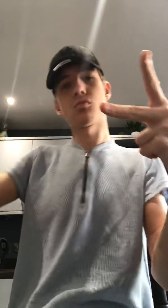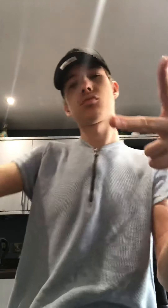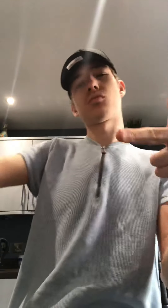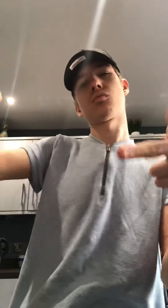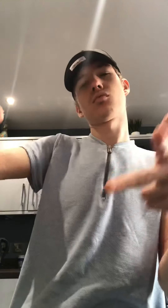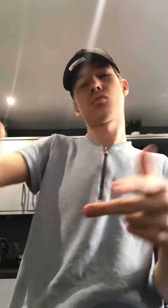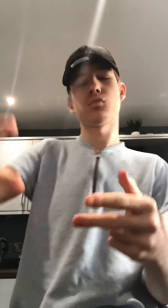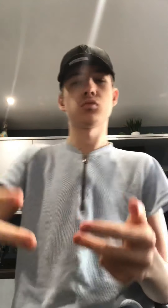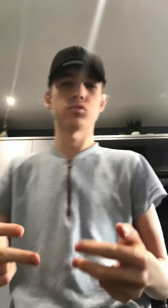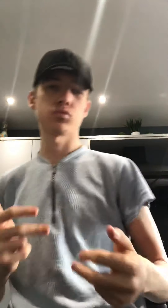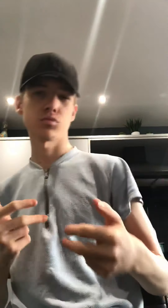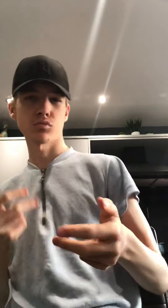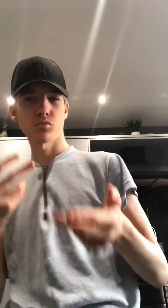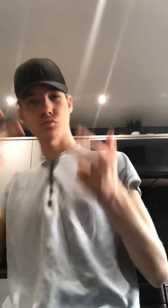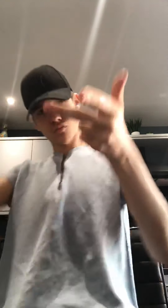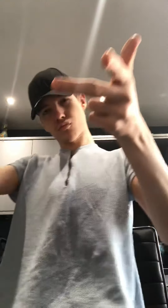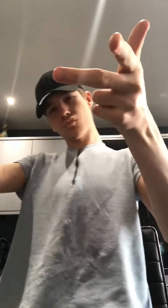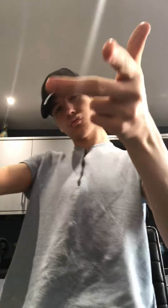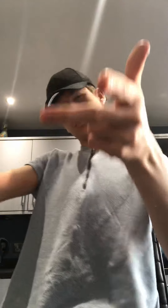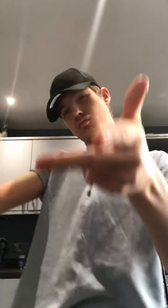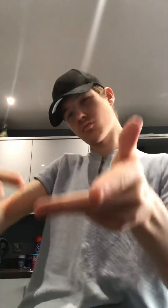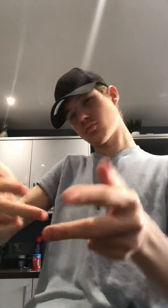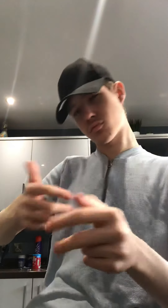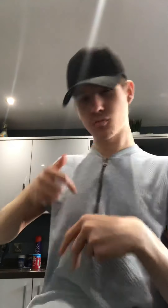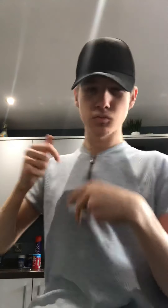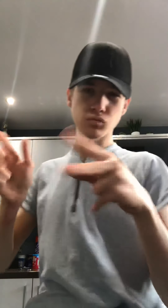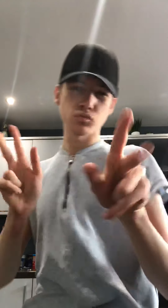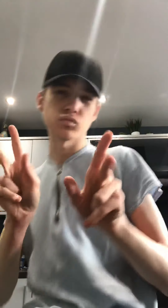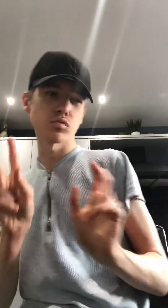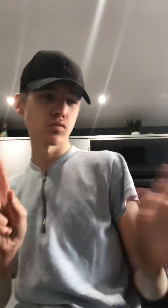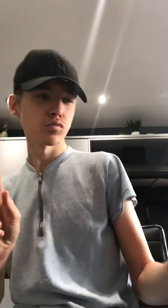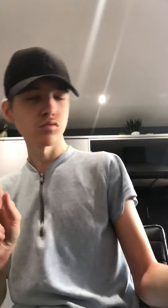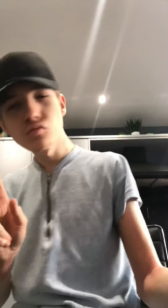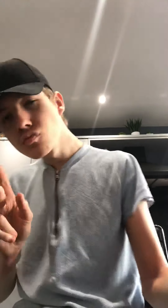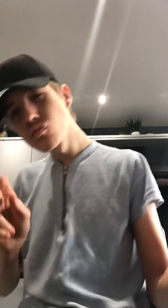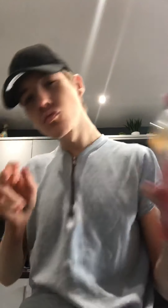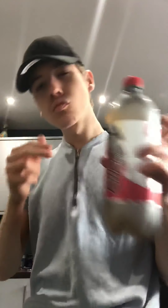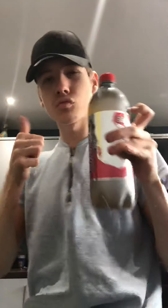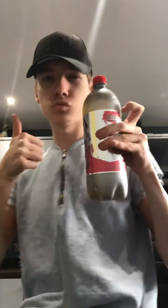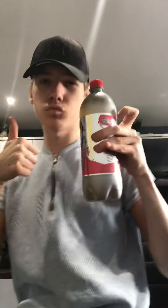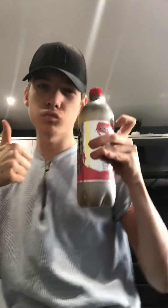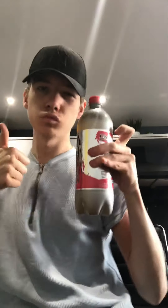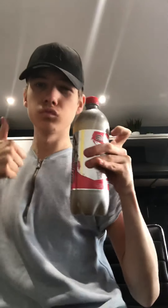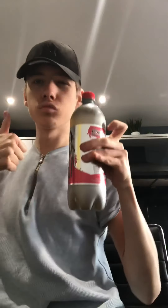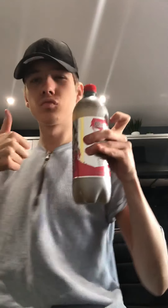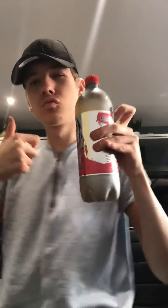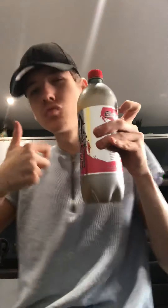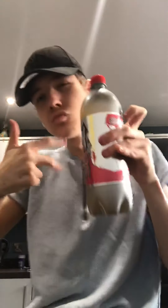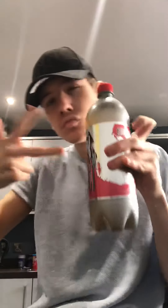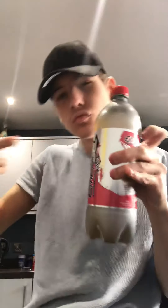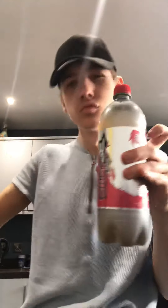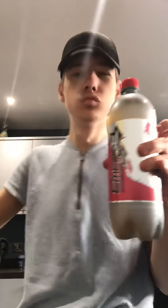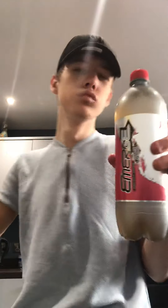more, you open the door,